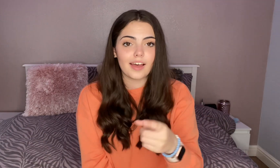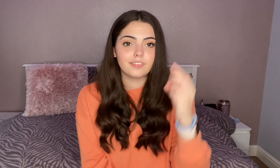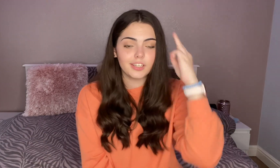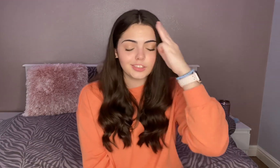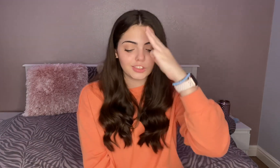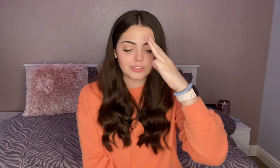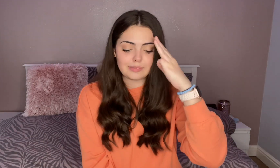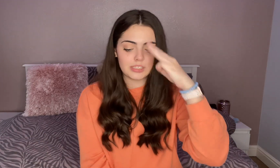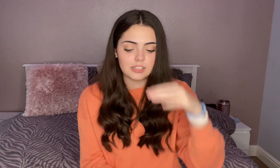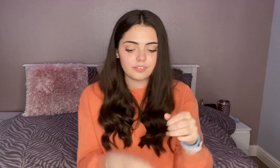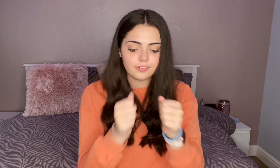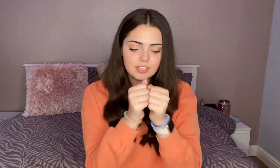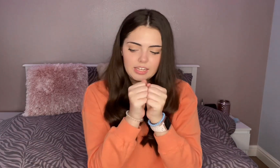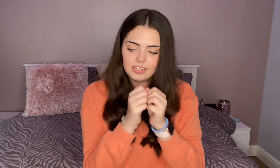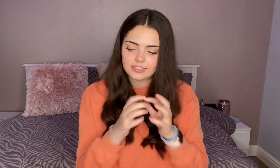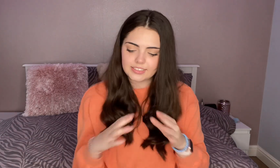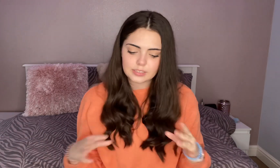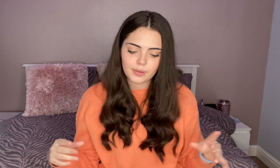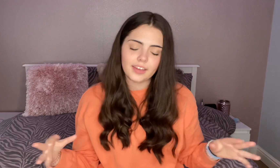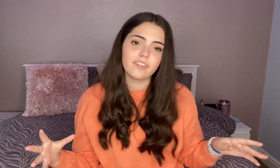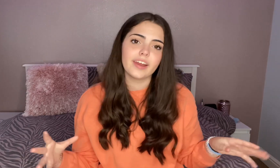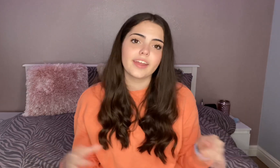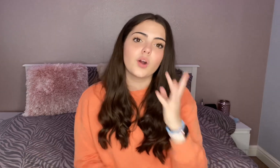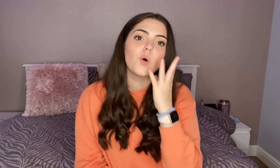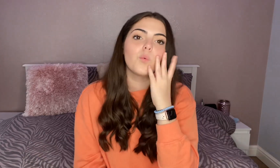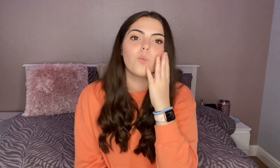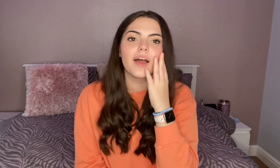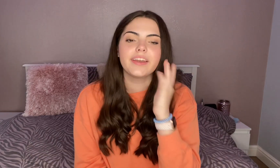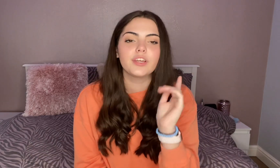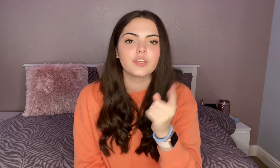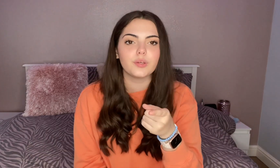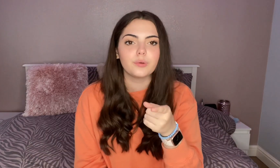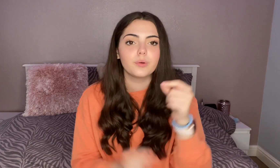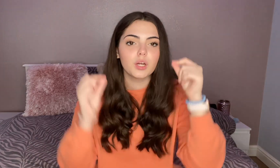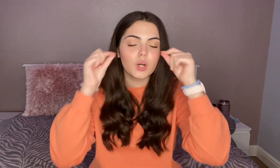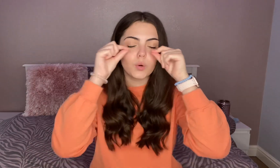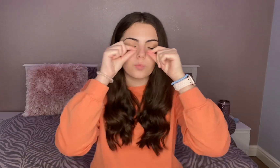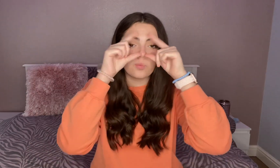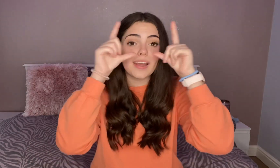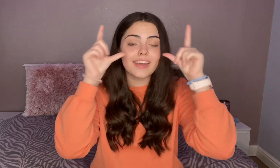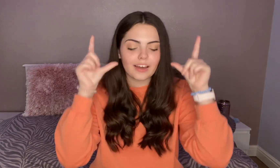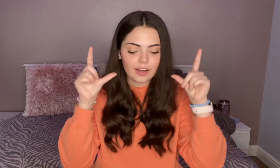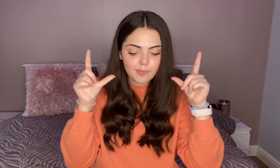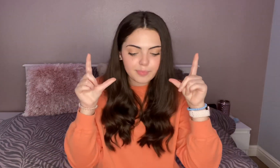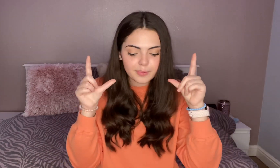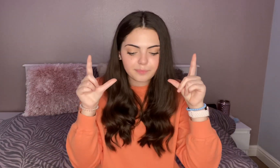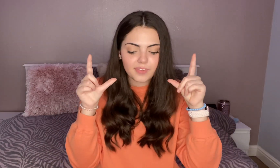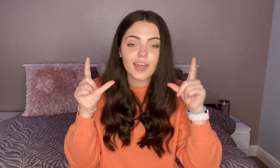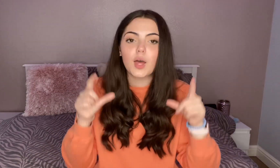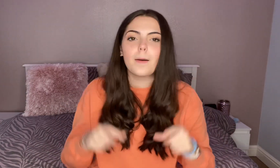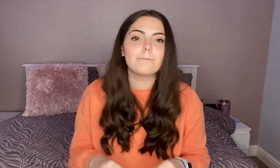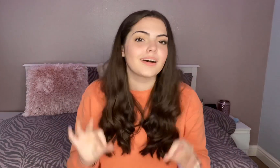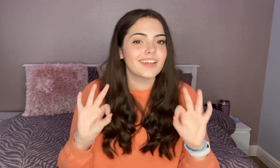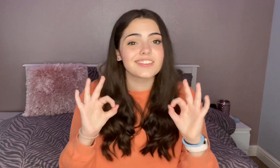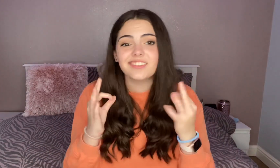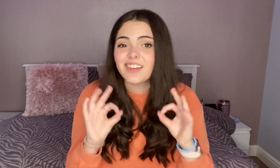ever dreamed of disappearing when you wake up, but there's